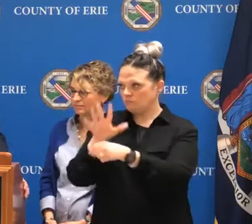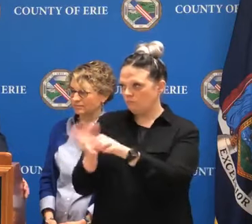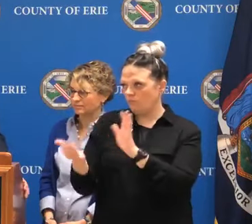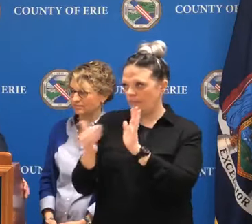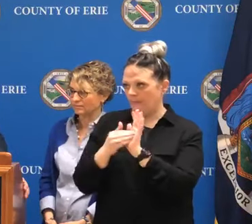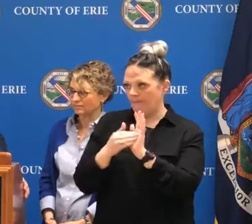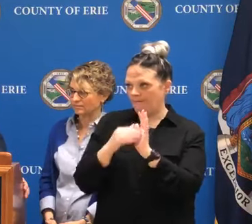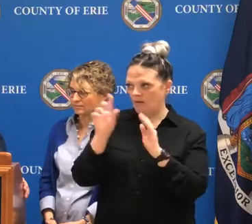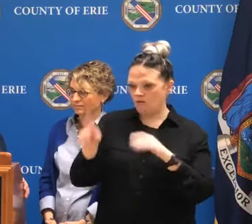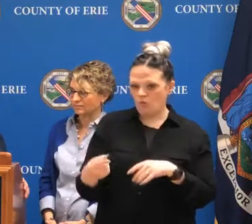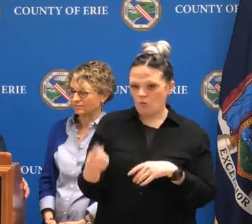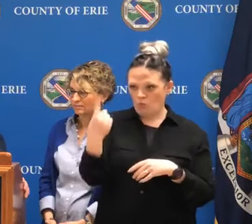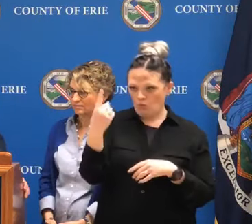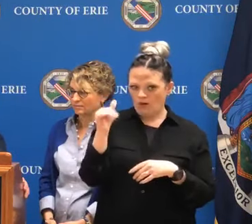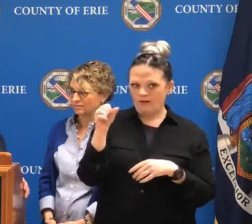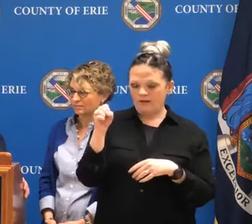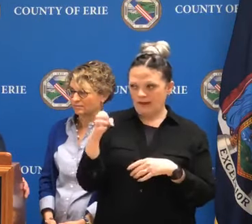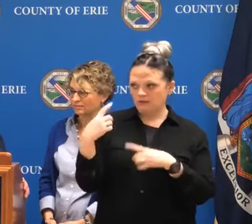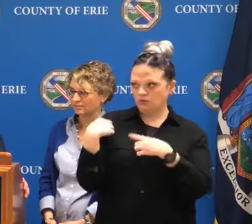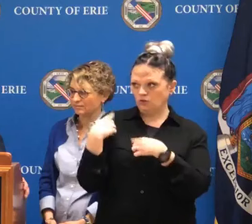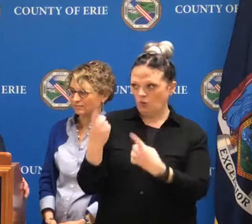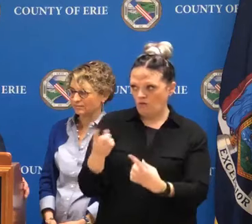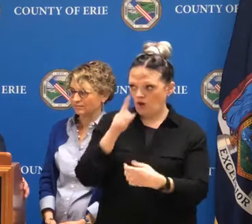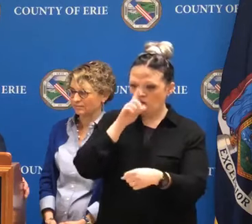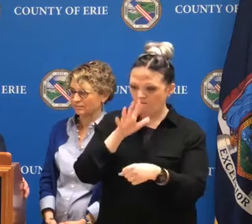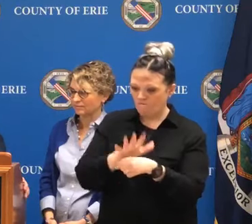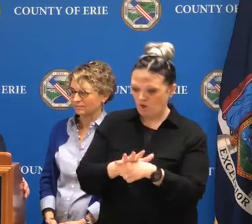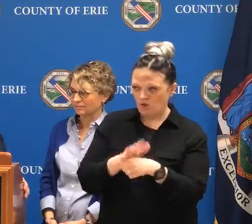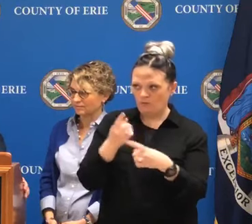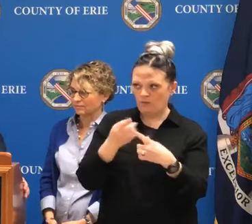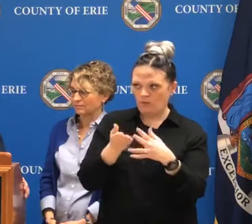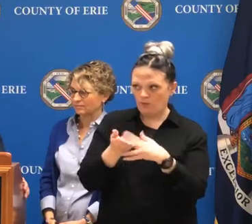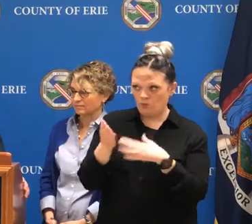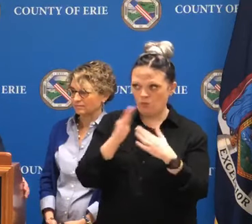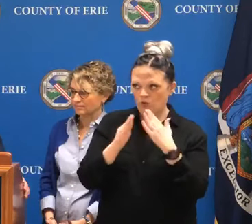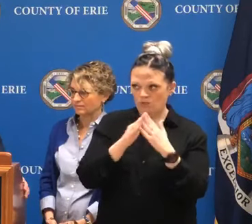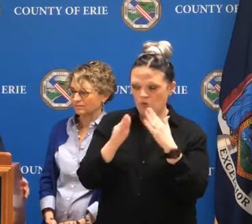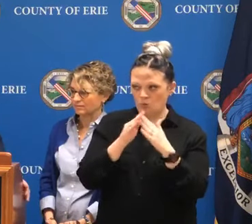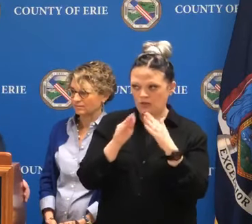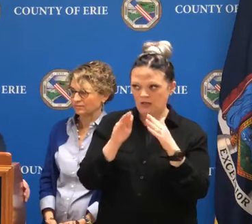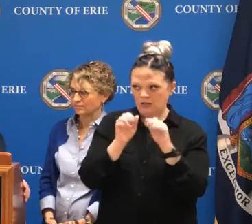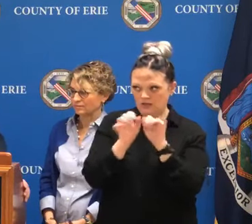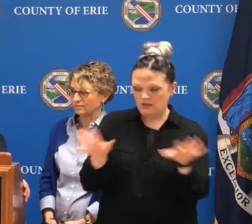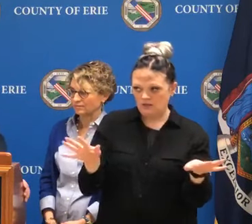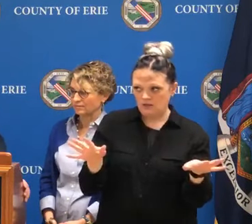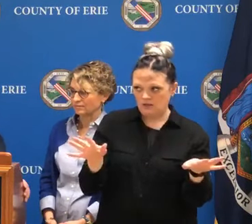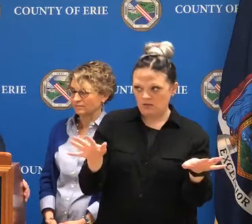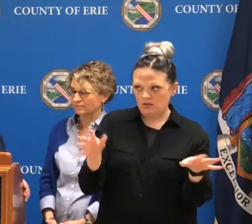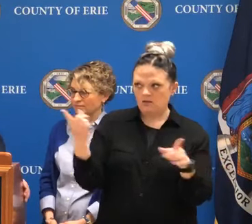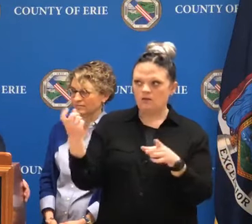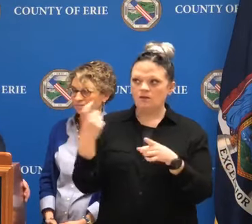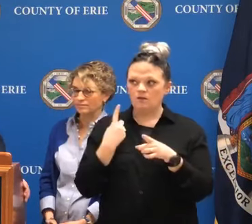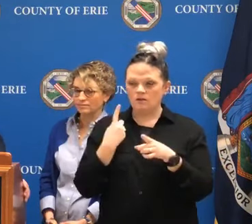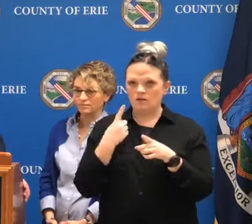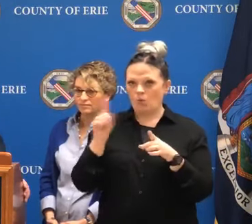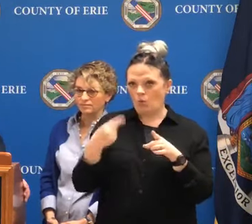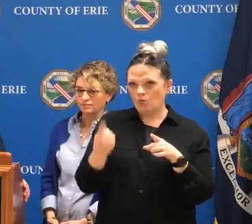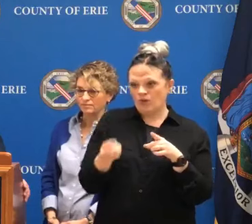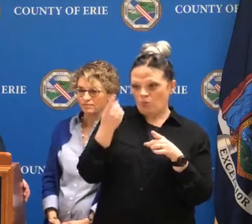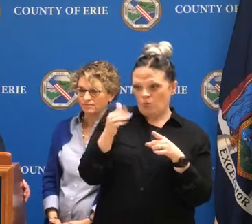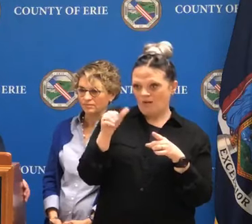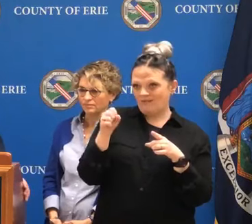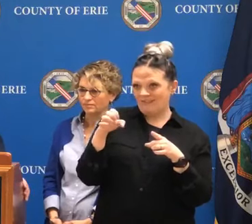only one case so far that you confirmed that seems to be a community spread case as opposed to somewhere else? The question was, was there only one case